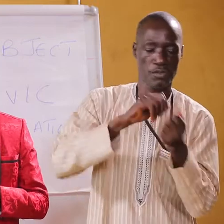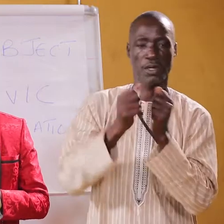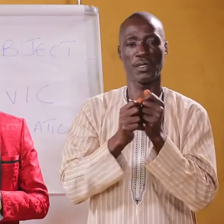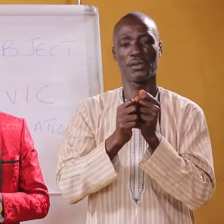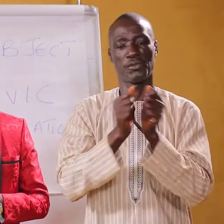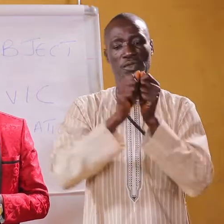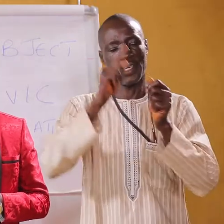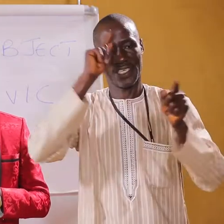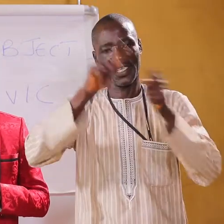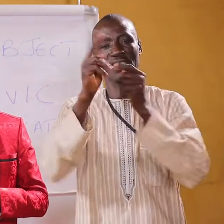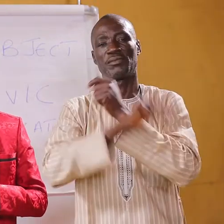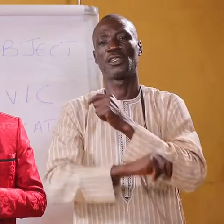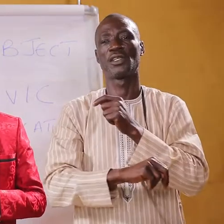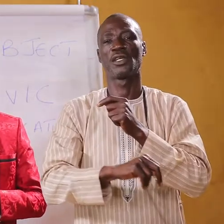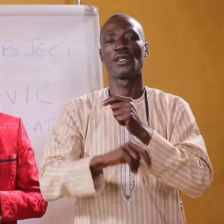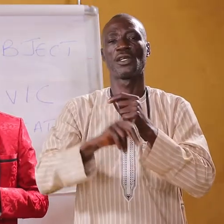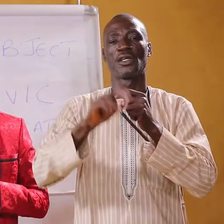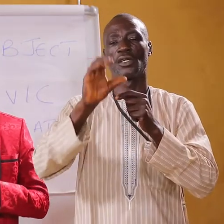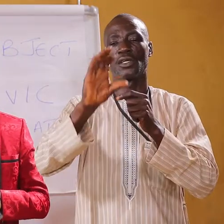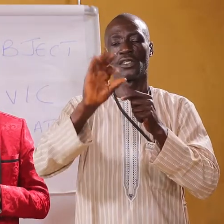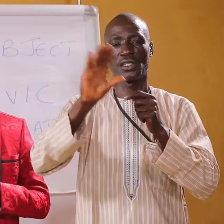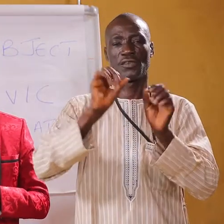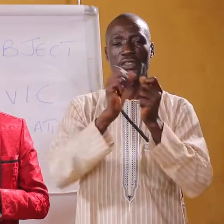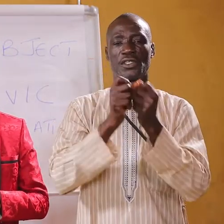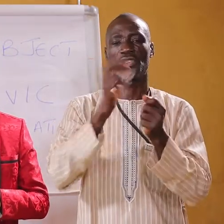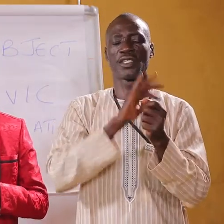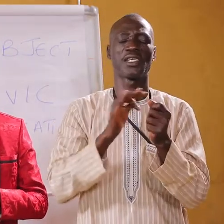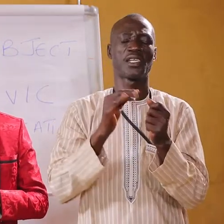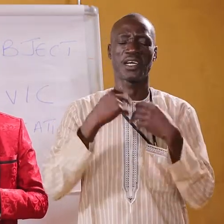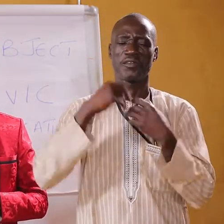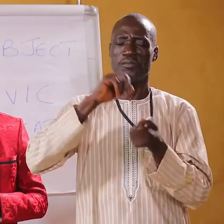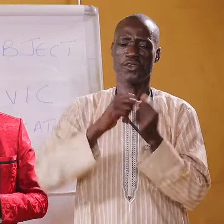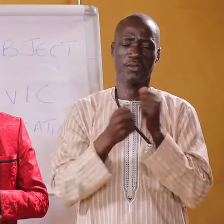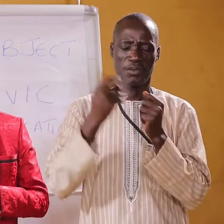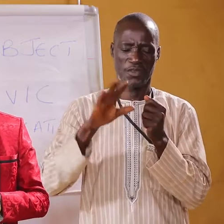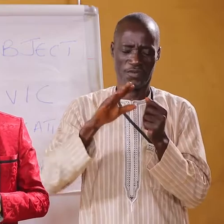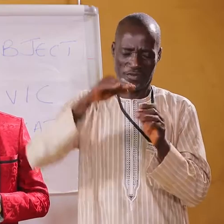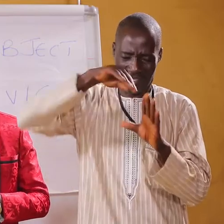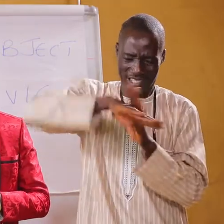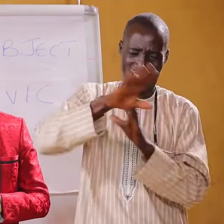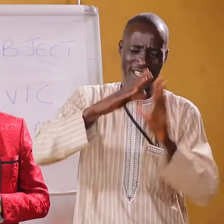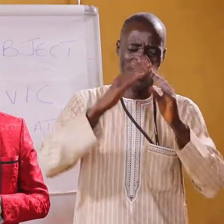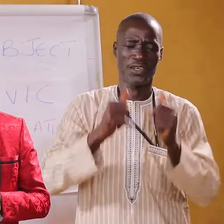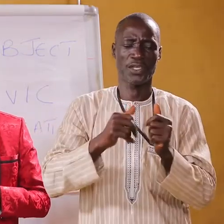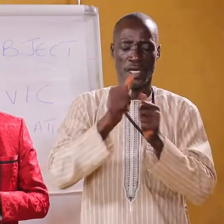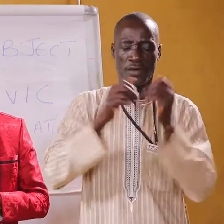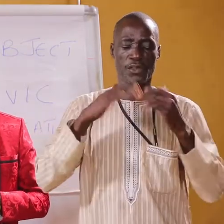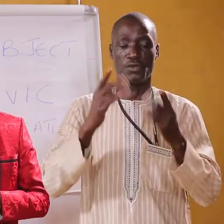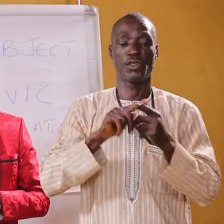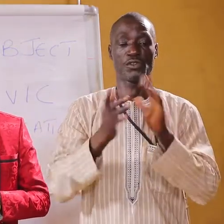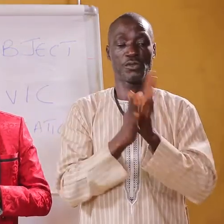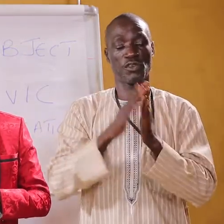and organizations. Civil societies are also faced with this challenge of leadership tussle. Everybody wants to be the